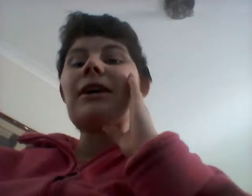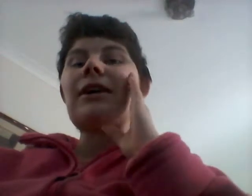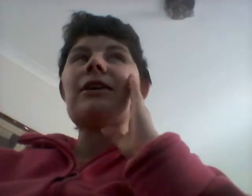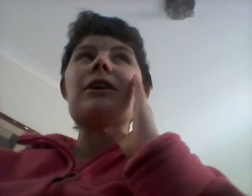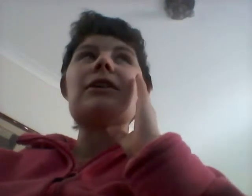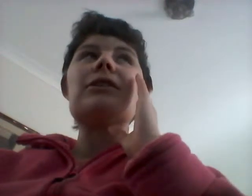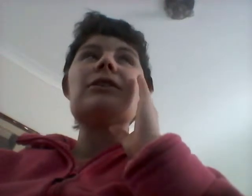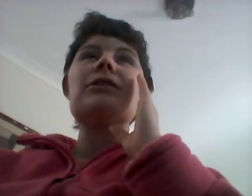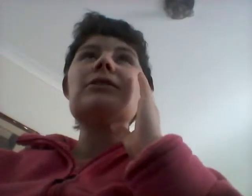E-I-E-I-O.